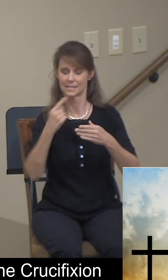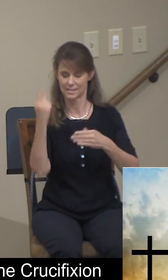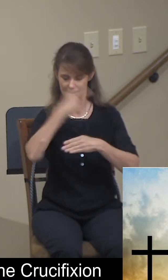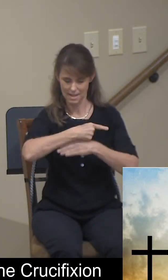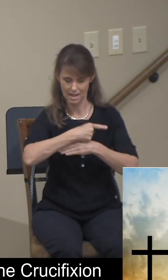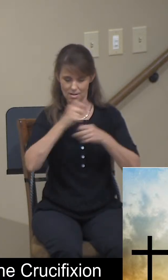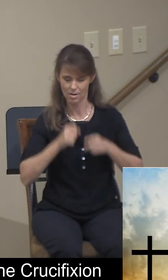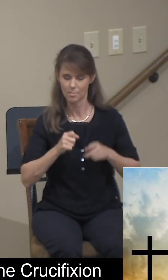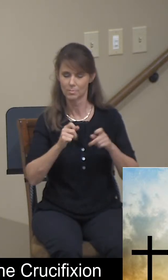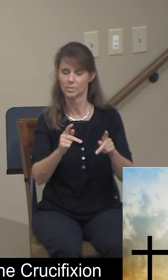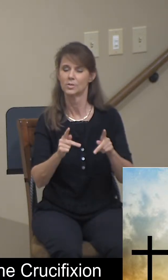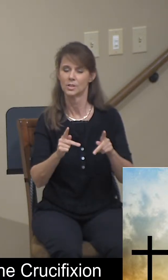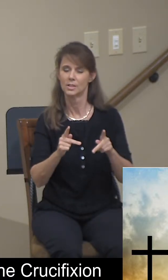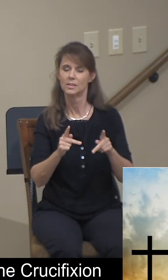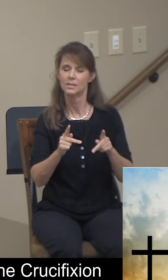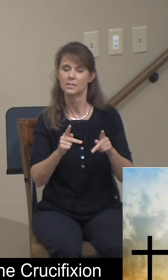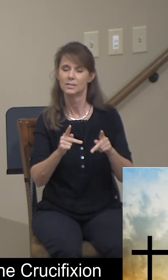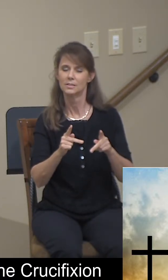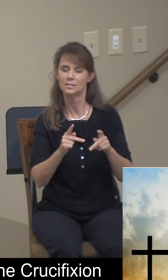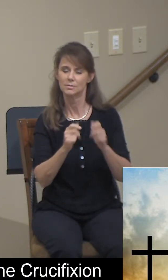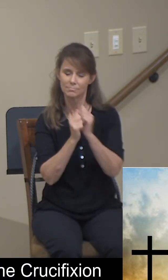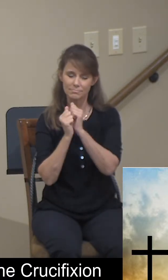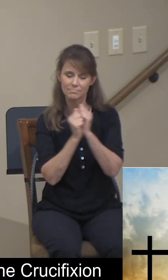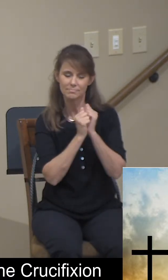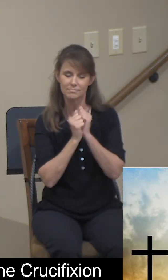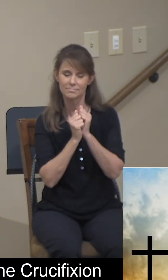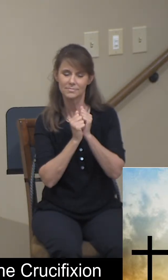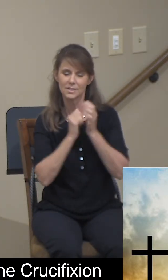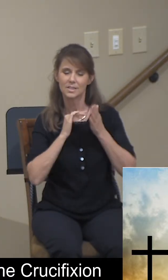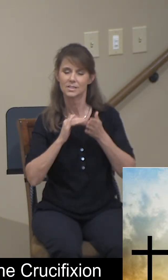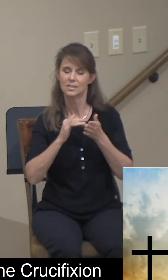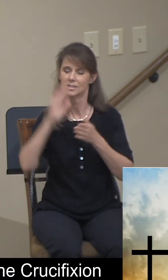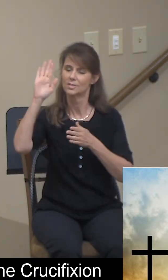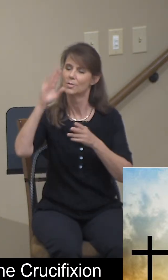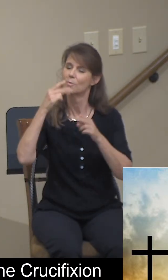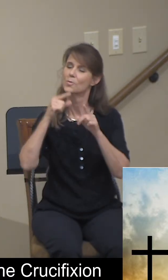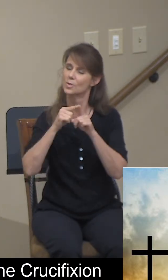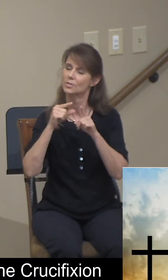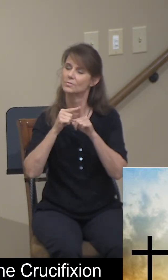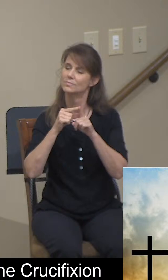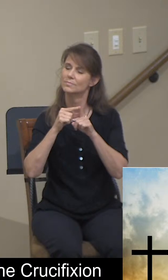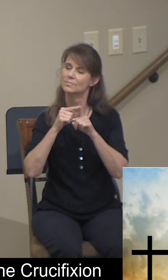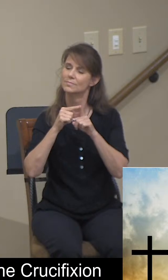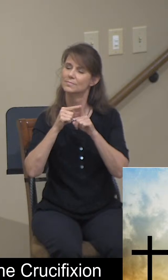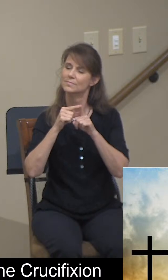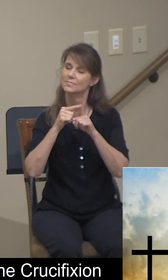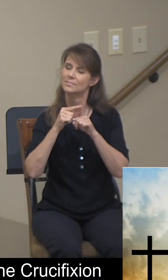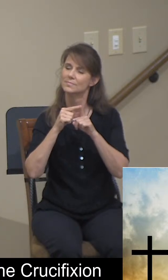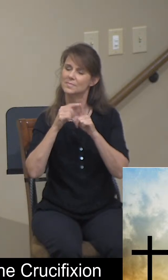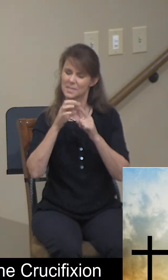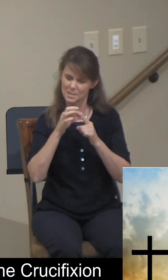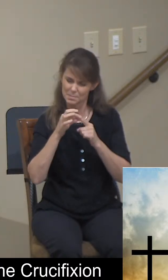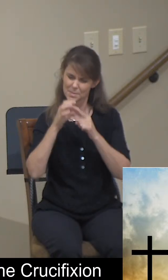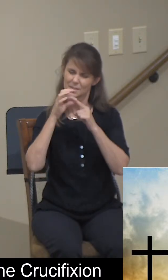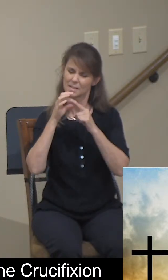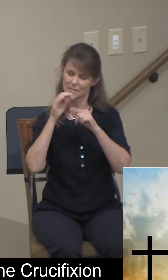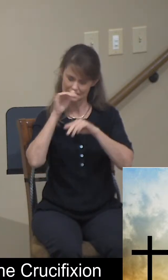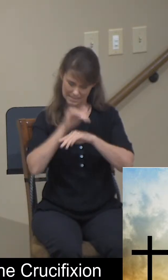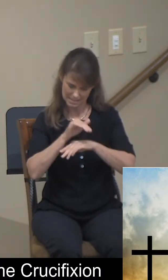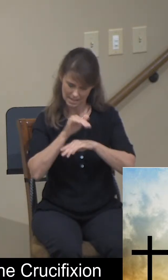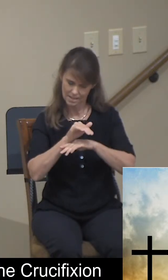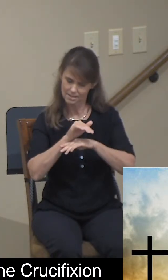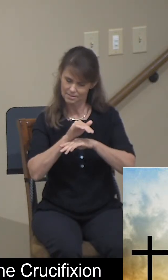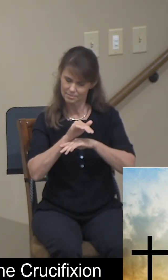this opportunity to be together to study your word. Father, we in particular this evening, as